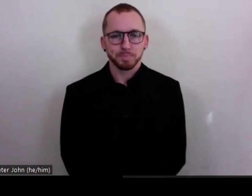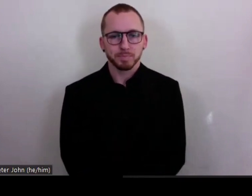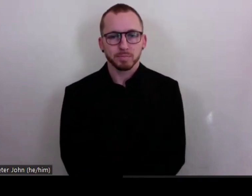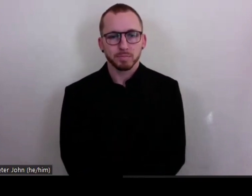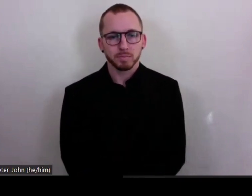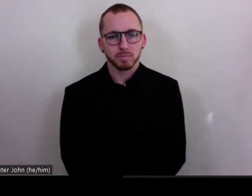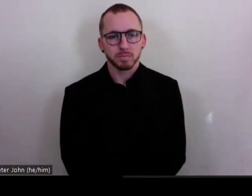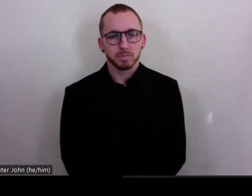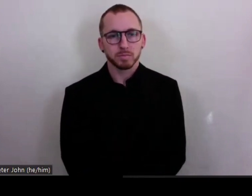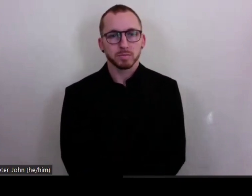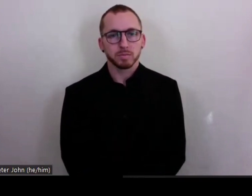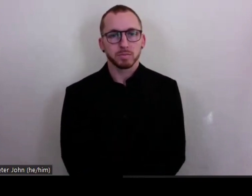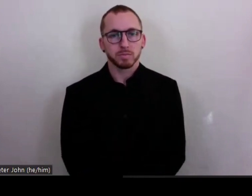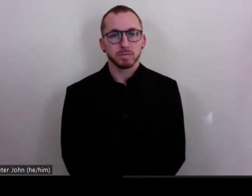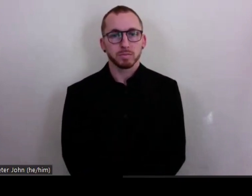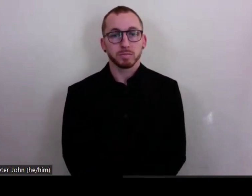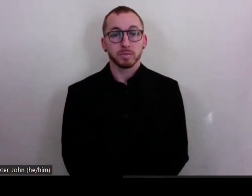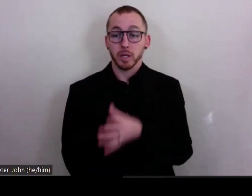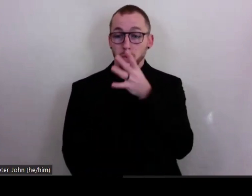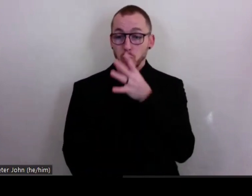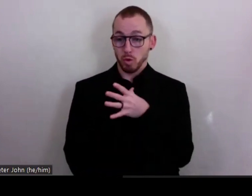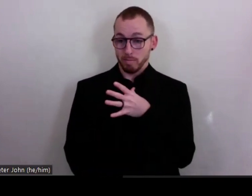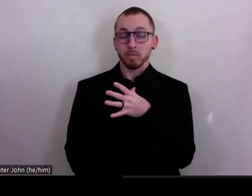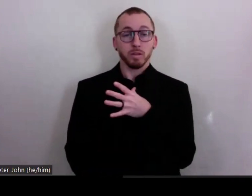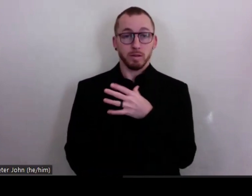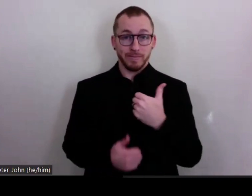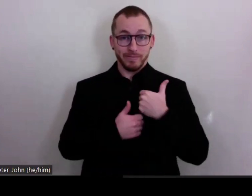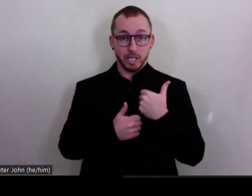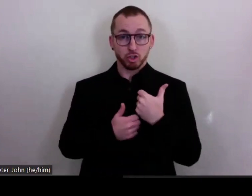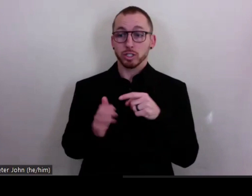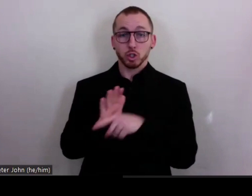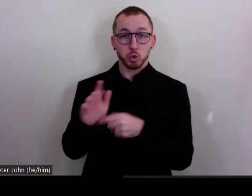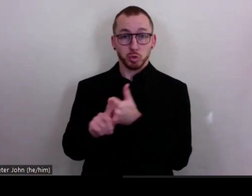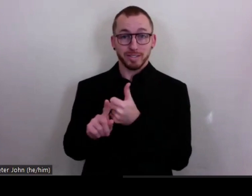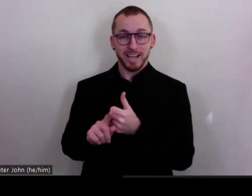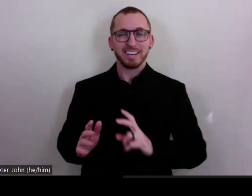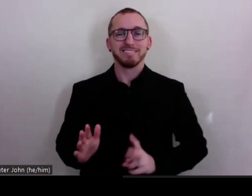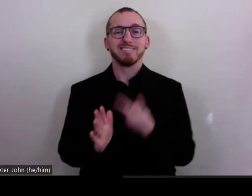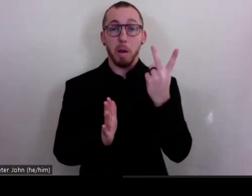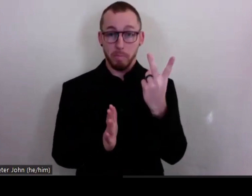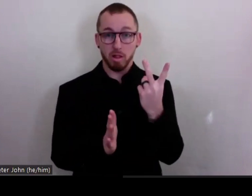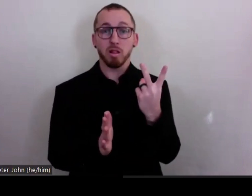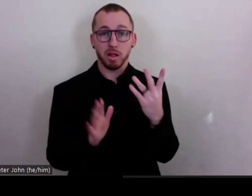among women veterans is nearly double that of non-veteran women.